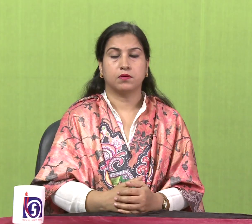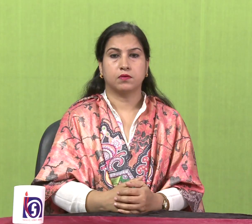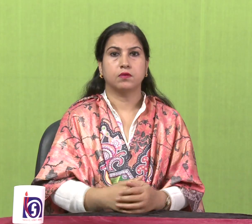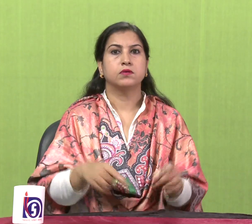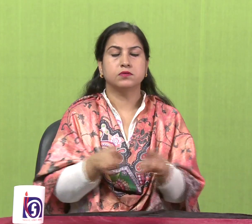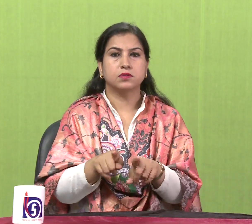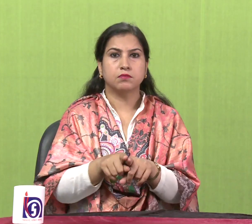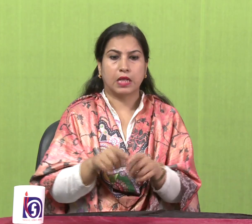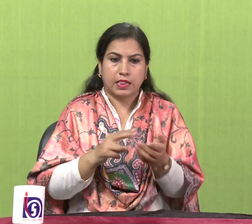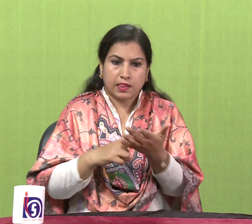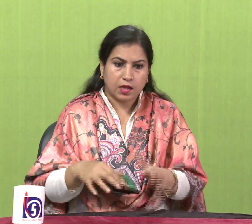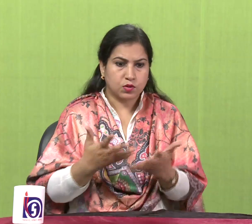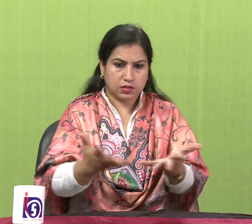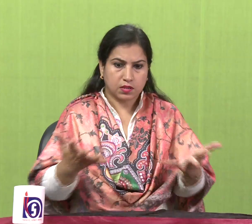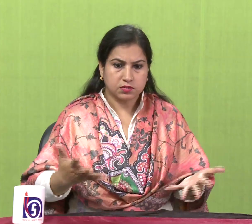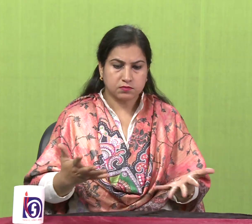overuse the natural resource.